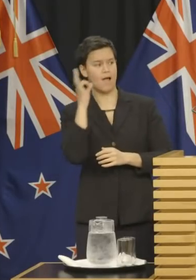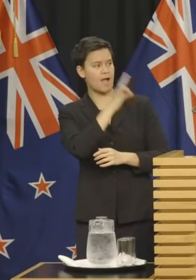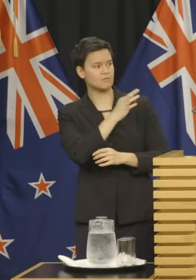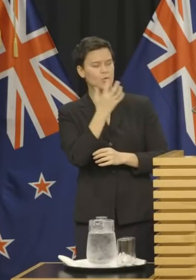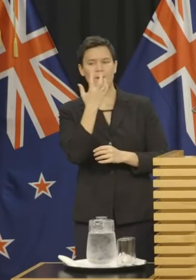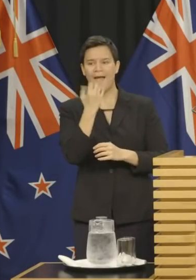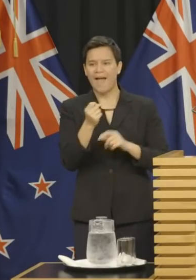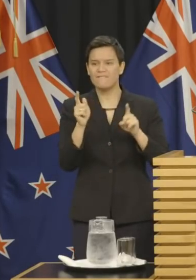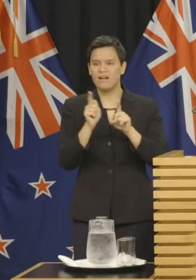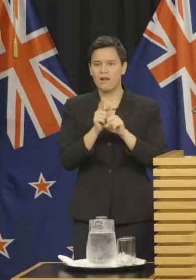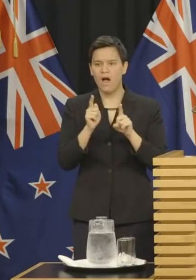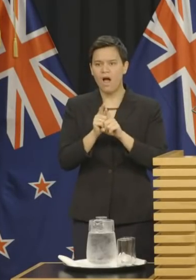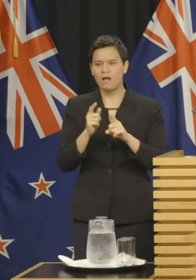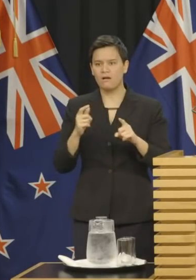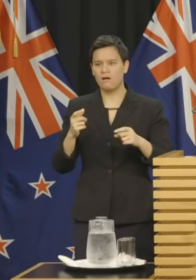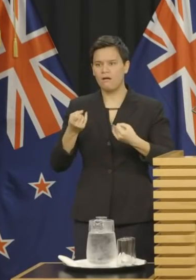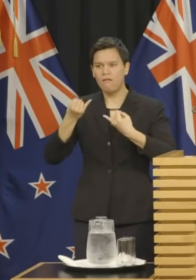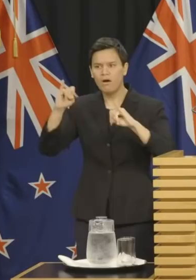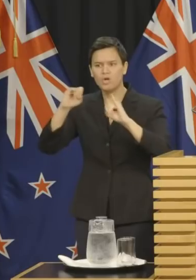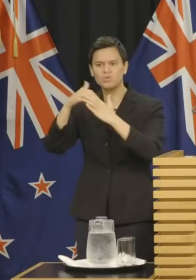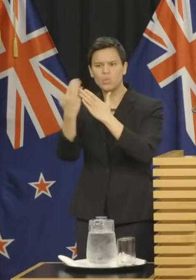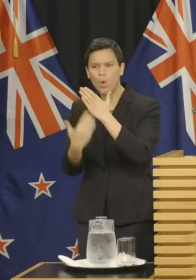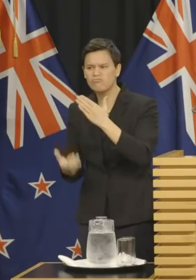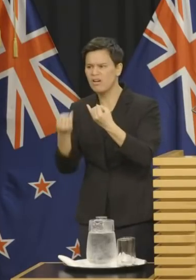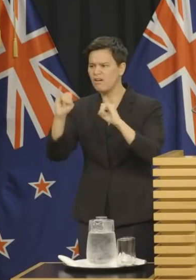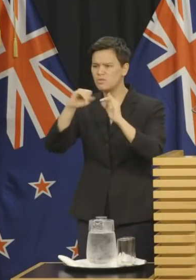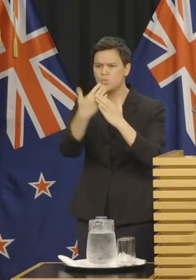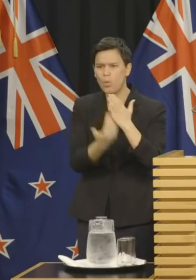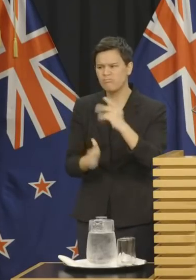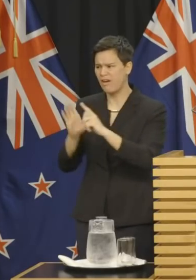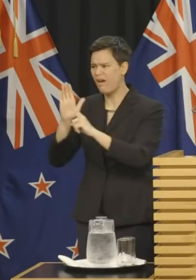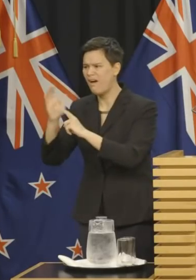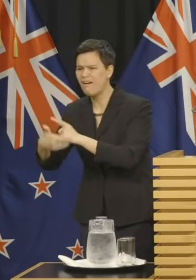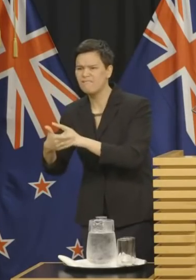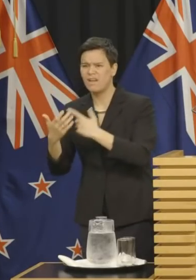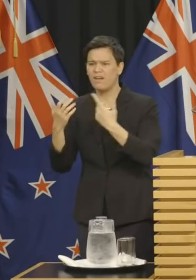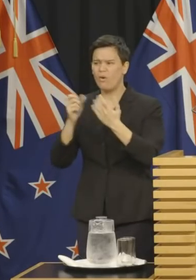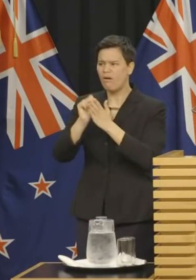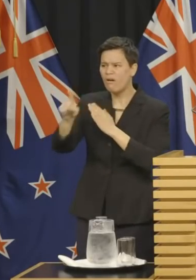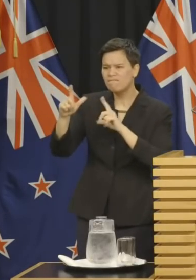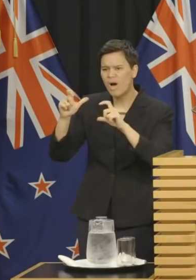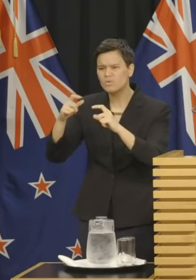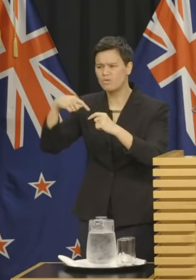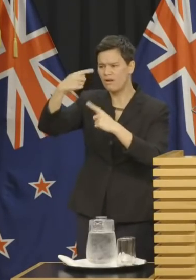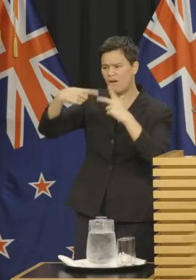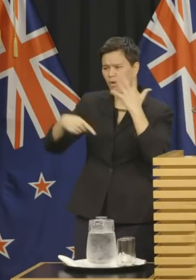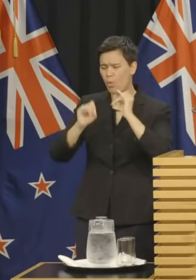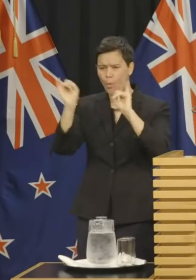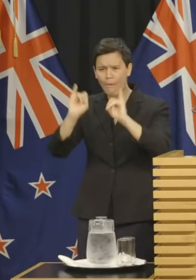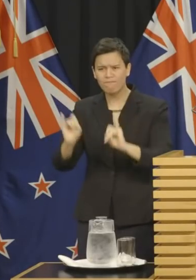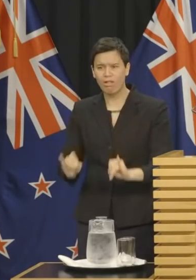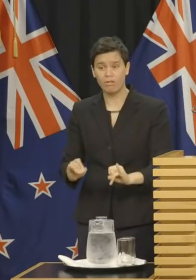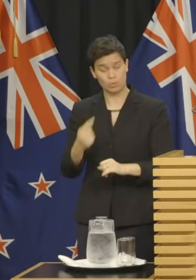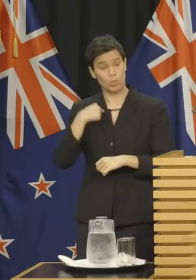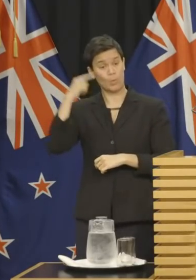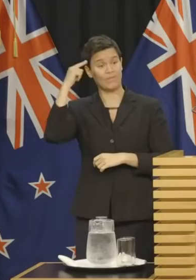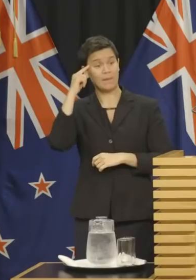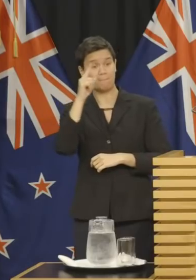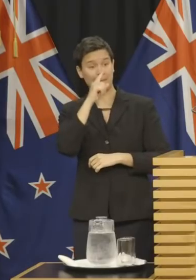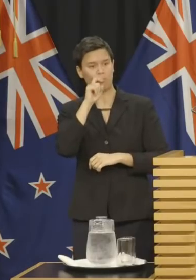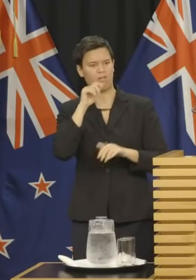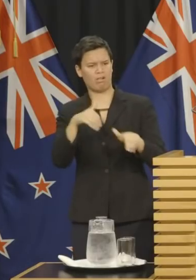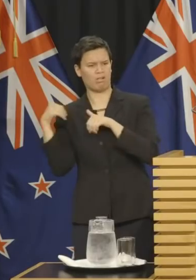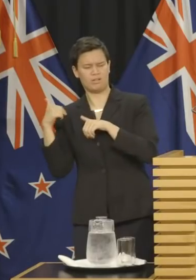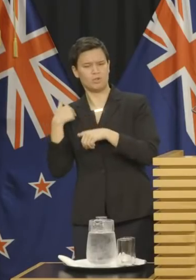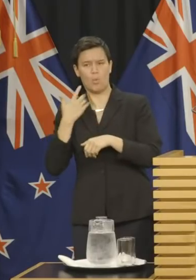scandals will depress voter turnout? Oh, I hope not. And look, again, it is about the way that we choose to act around them. And in my